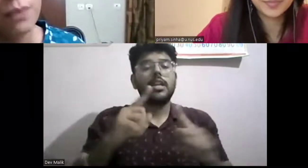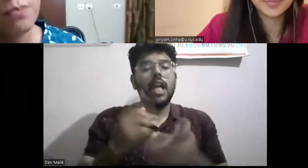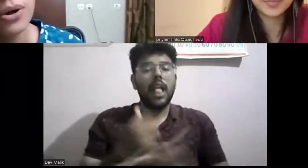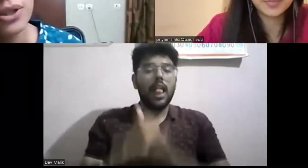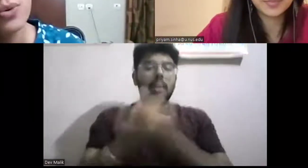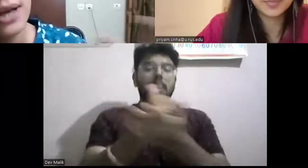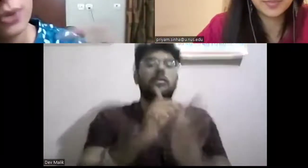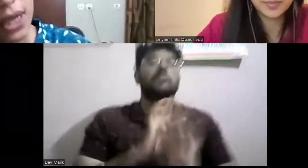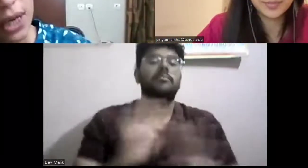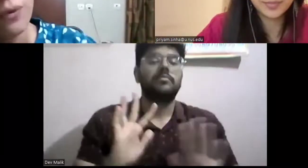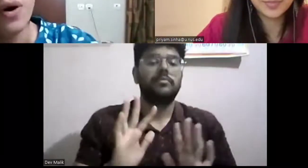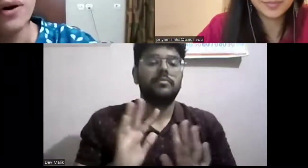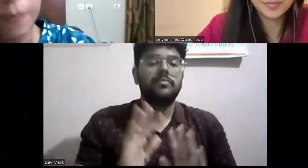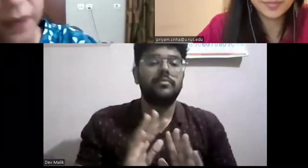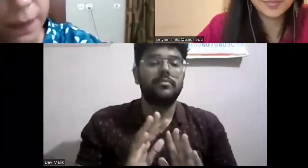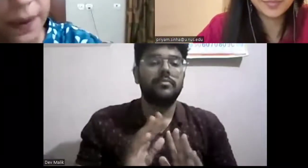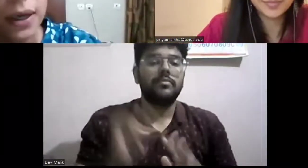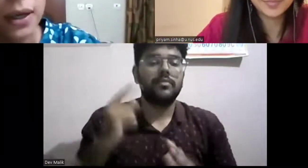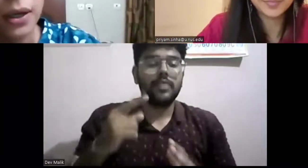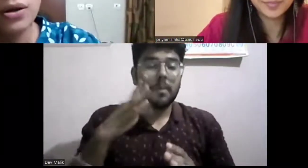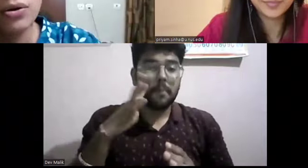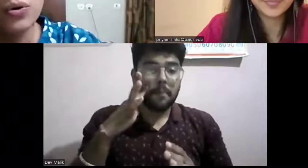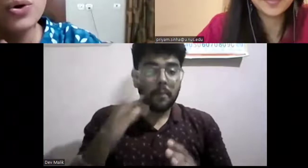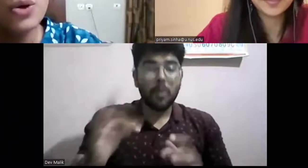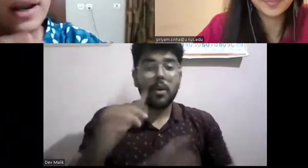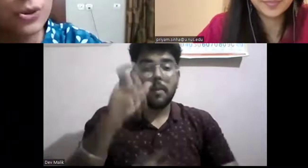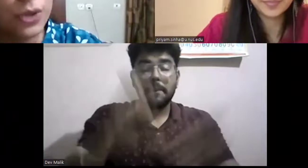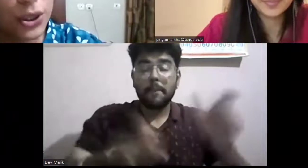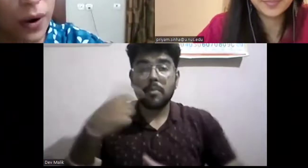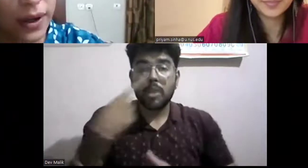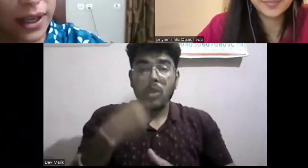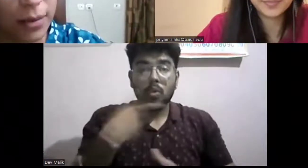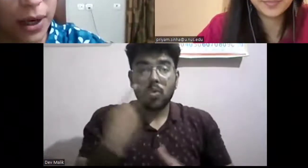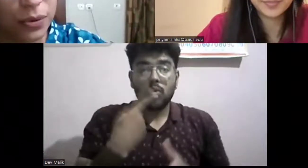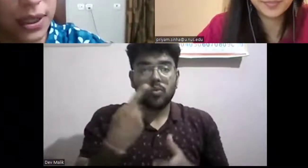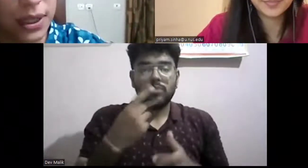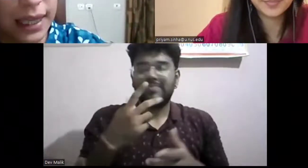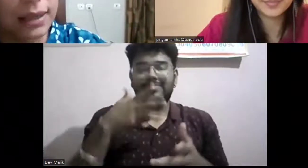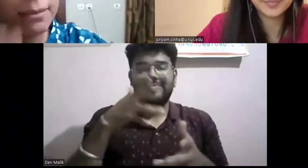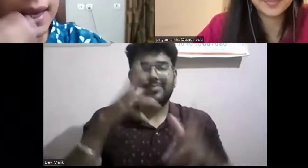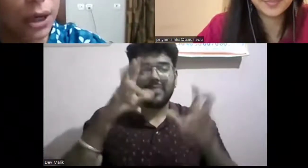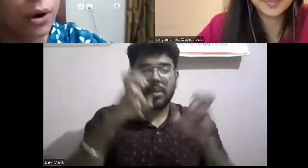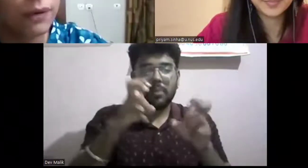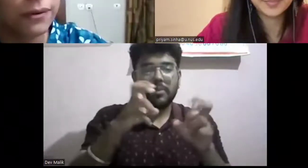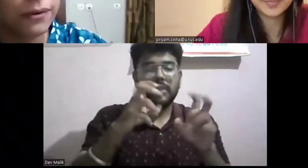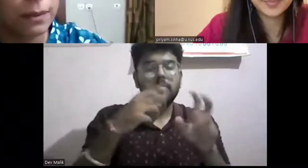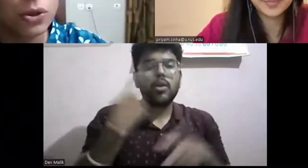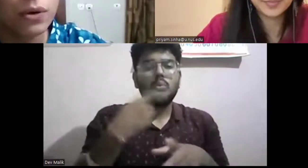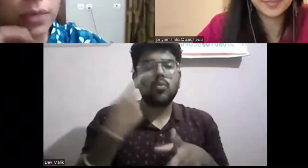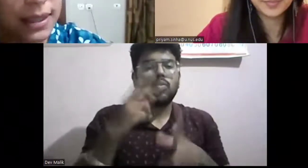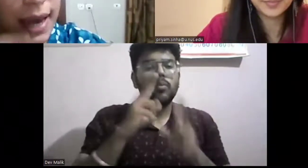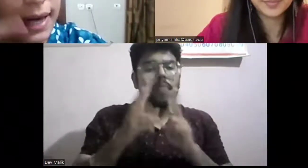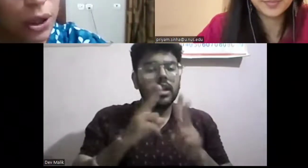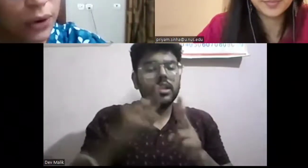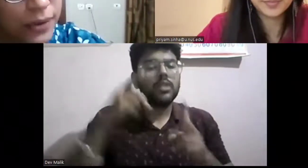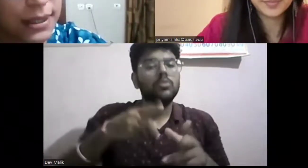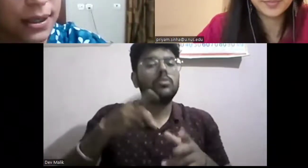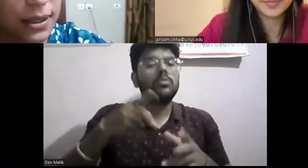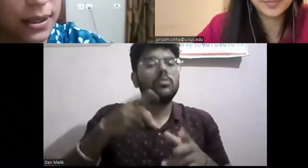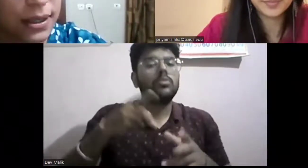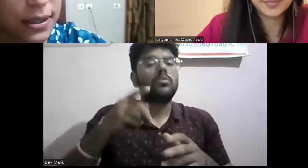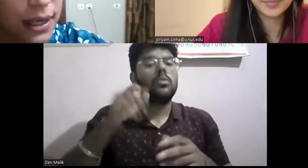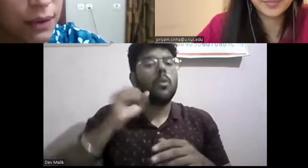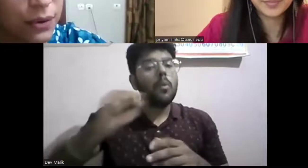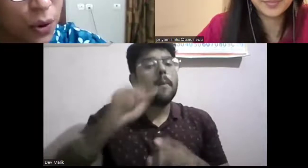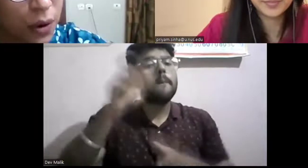it's so important to actually involve people who you are actually talking about in the making of a film. So this idea of